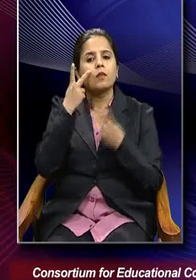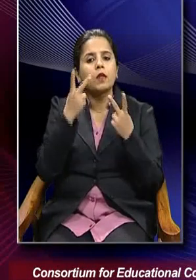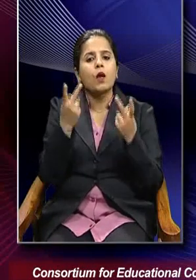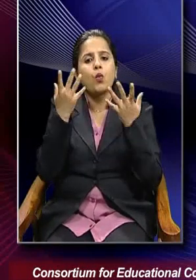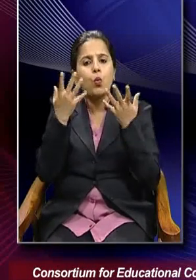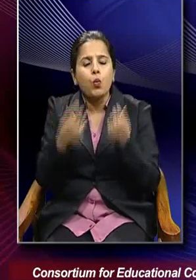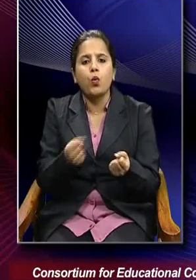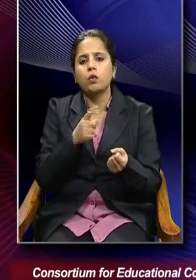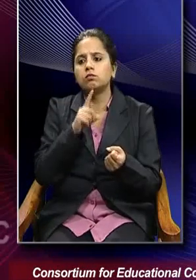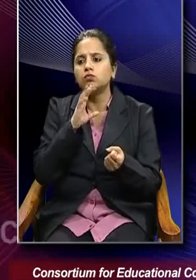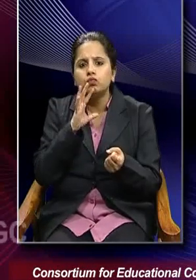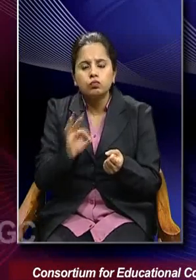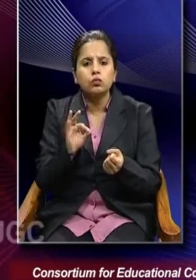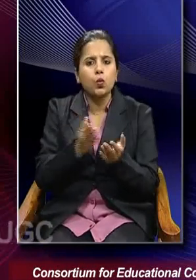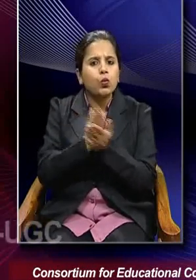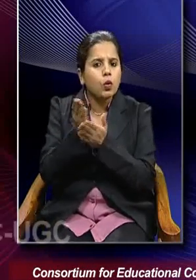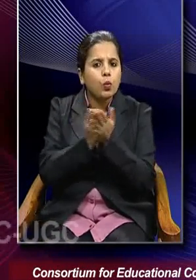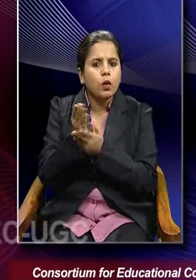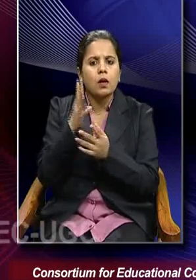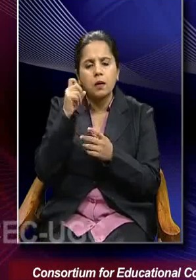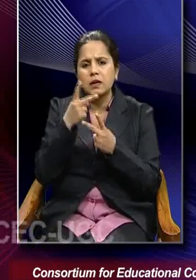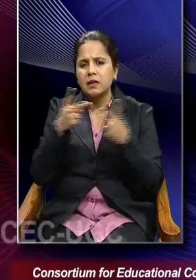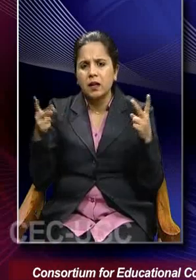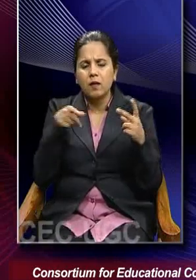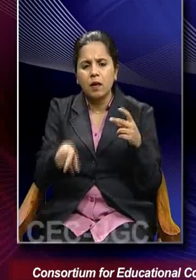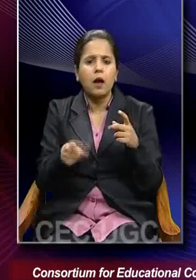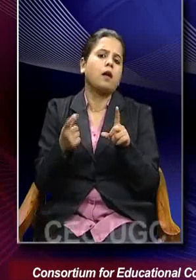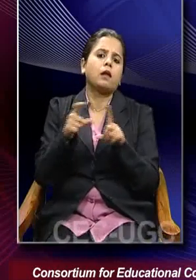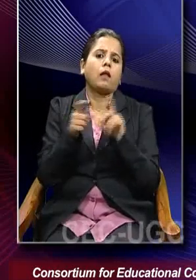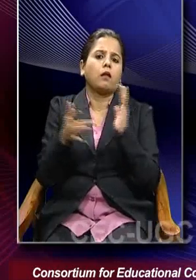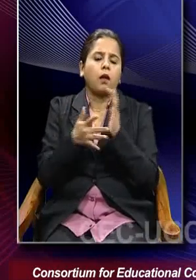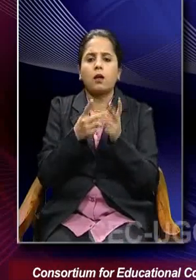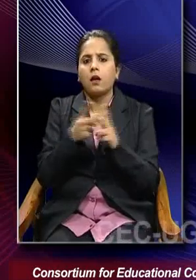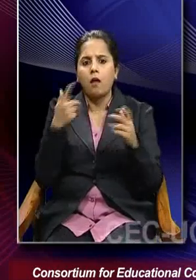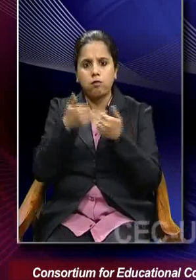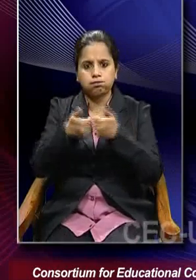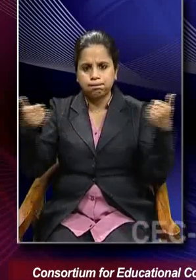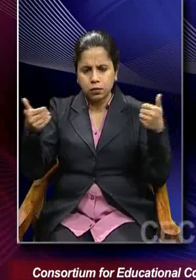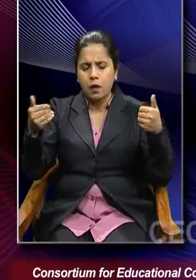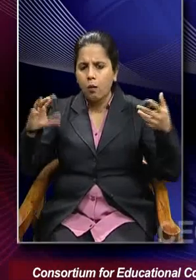deliberate on ways to bridge the digital divide.